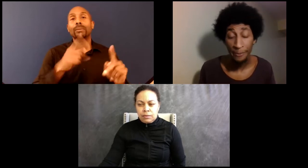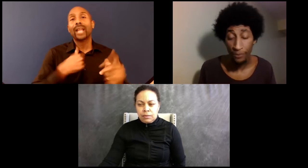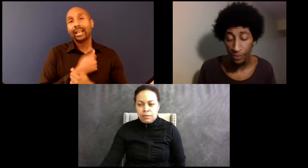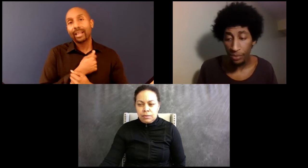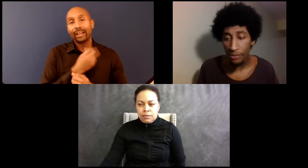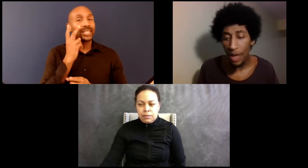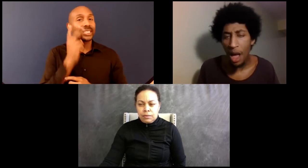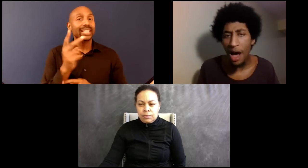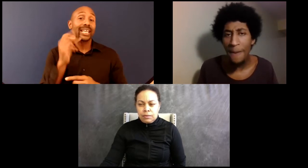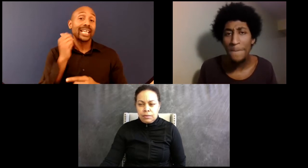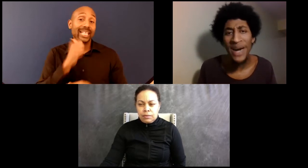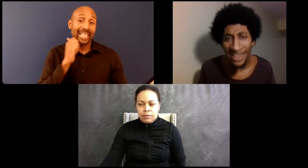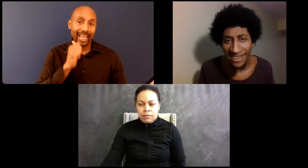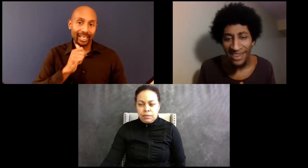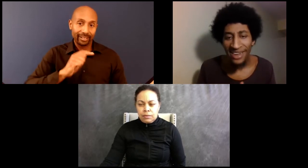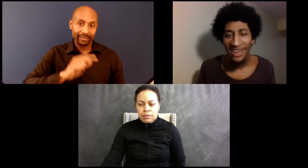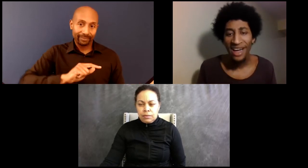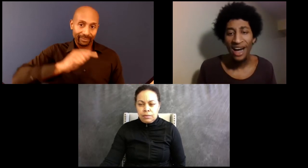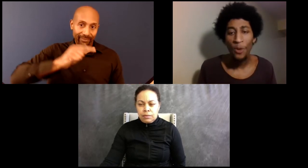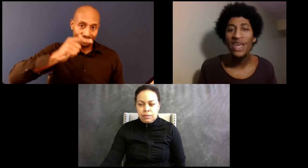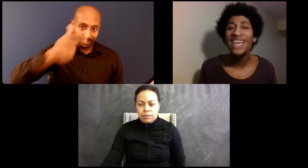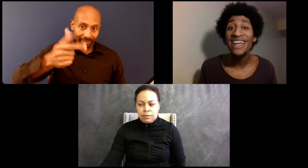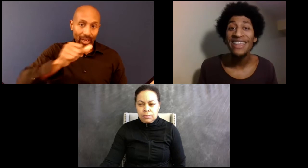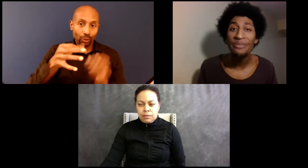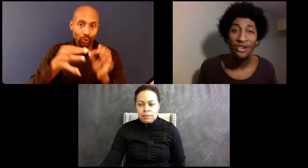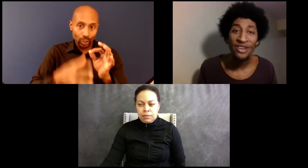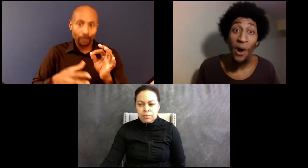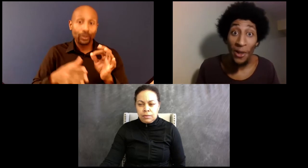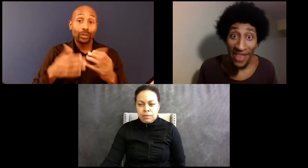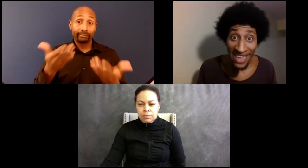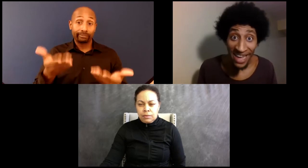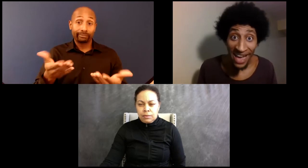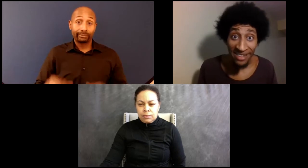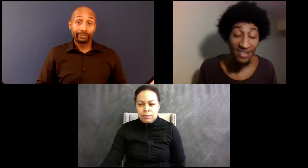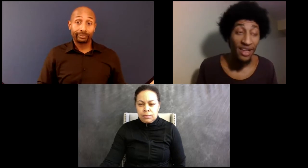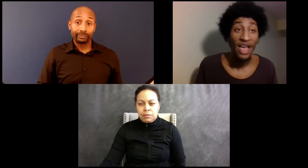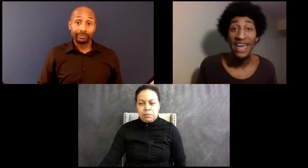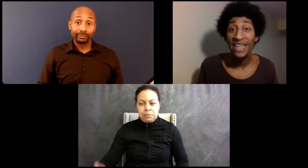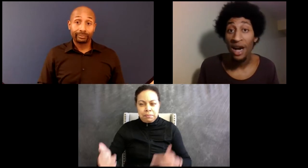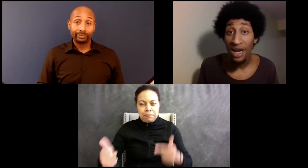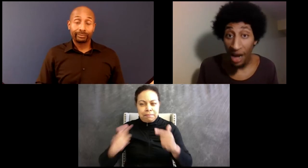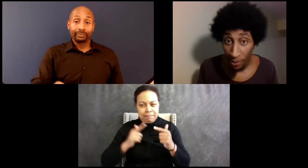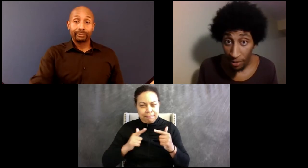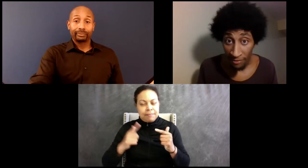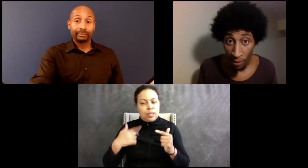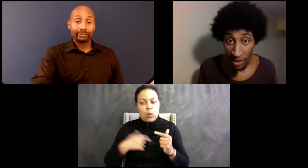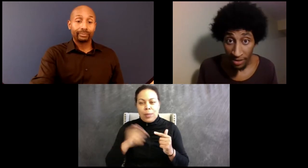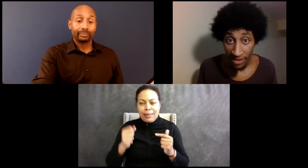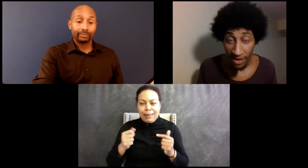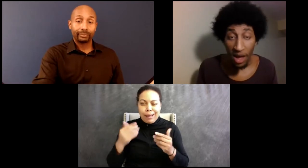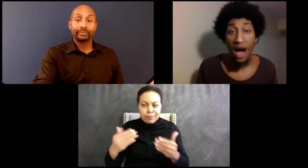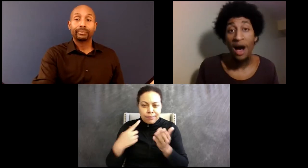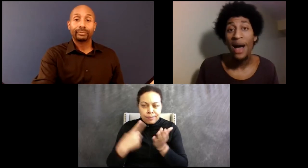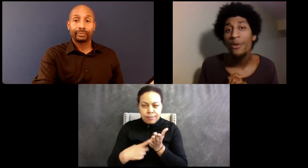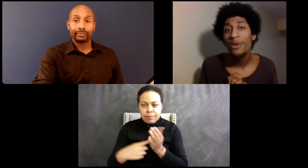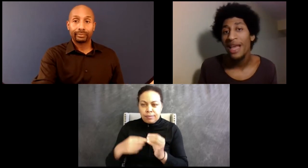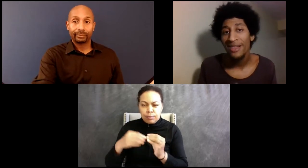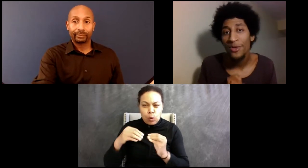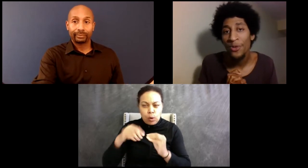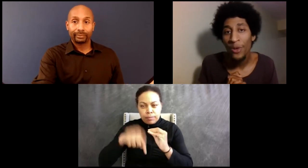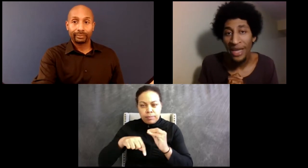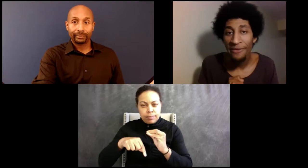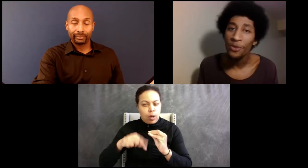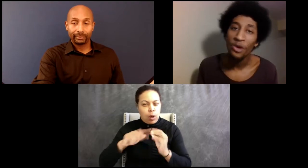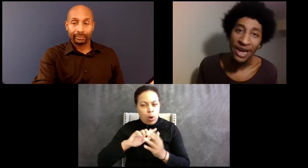day. But we can get deeper into all of that jazz in a couple of moments. I would